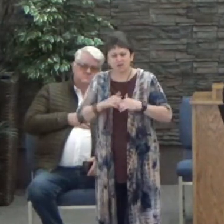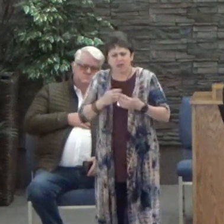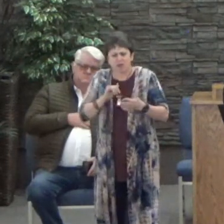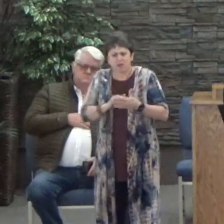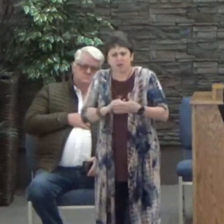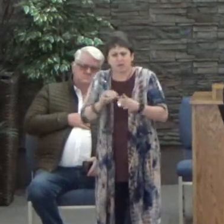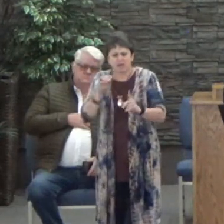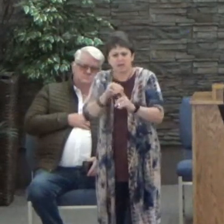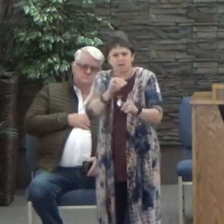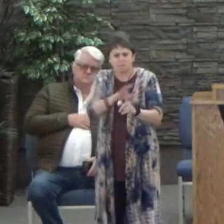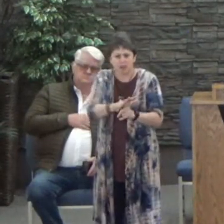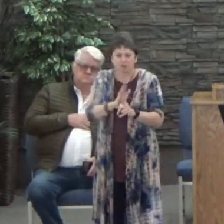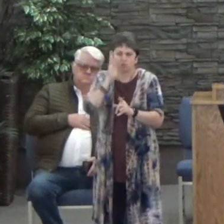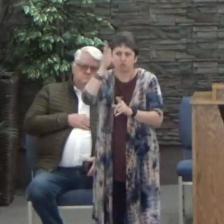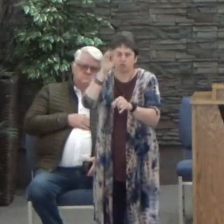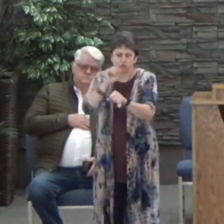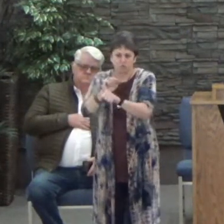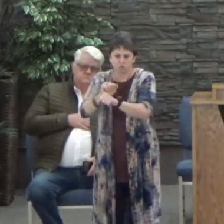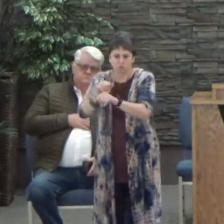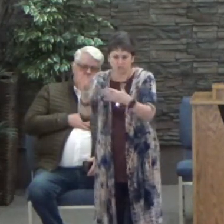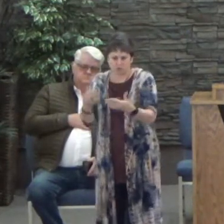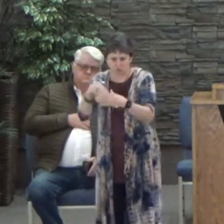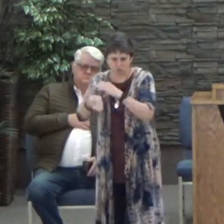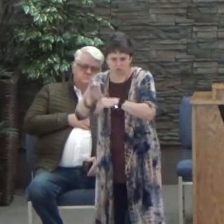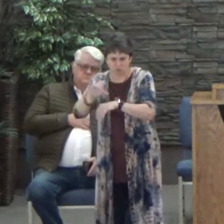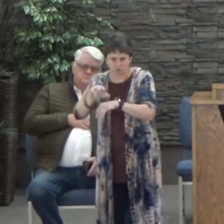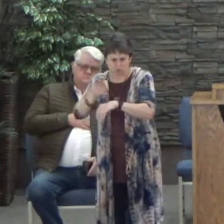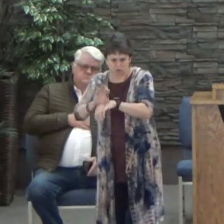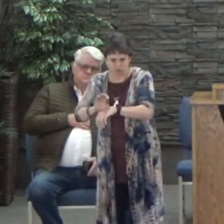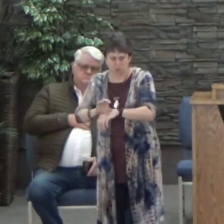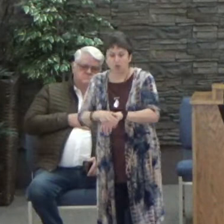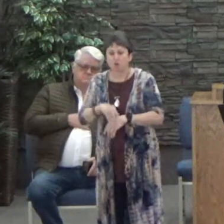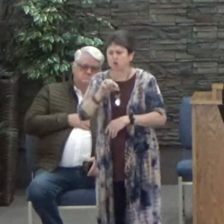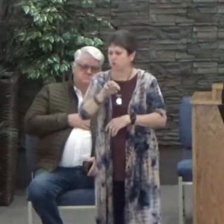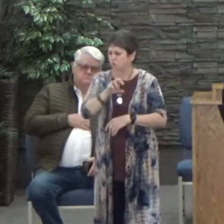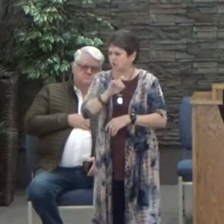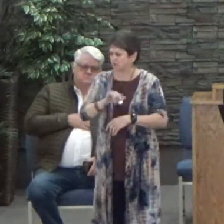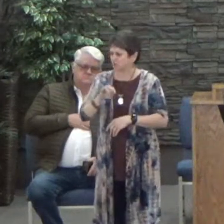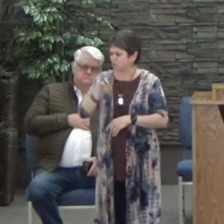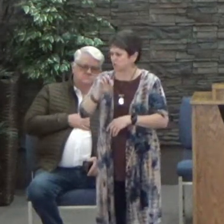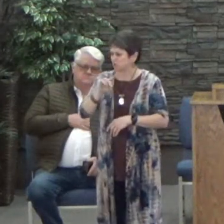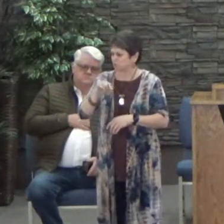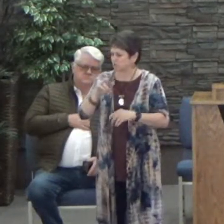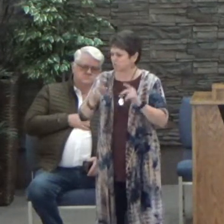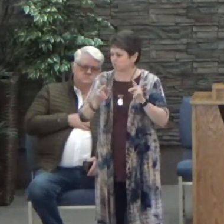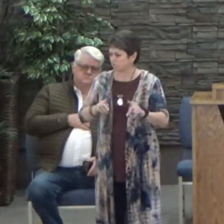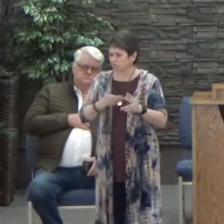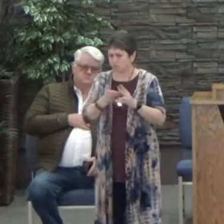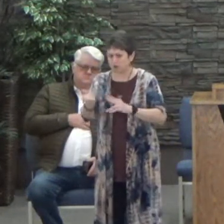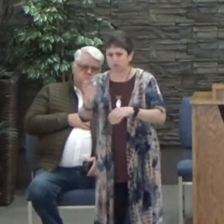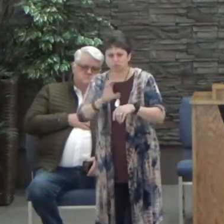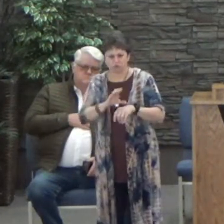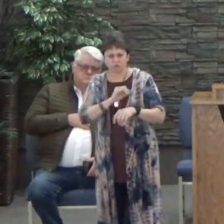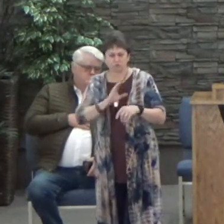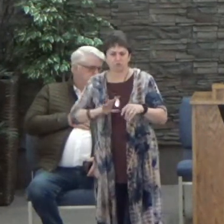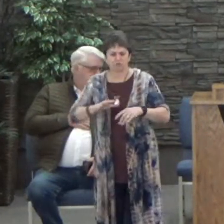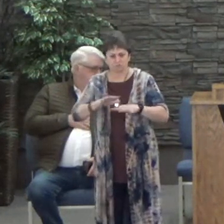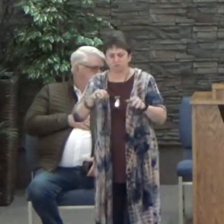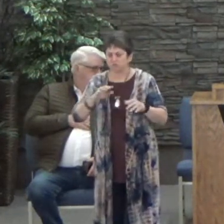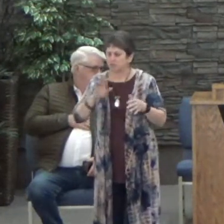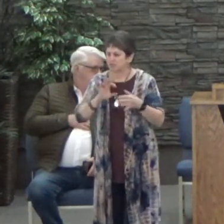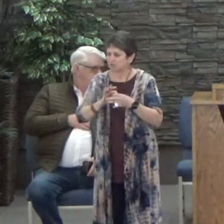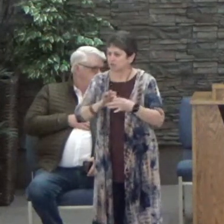might impact future ministry in Great Falls. Grady is a resource person throughout our brotherhood when it comes to congregational